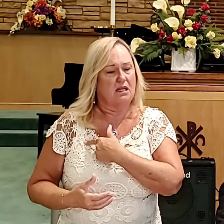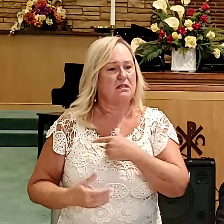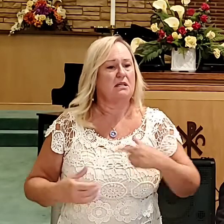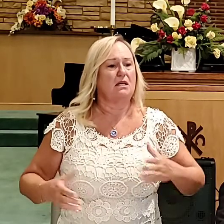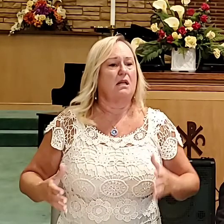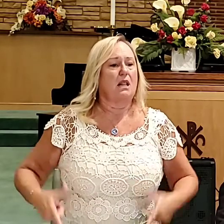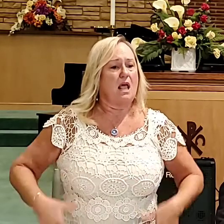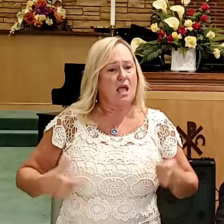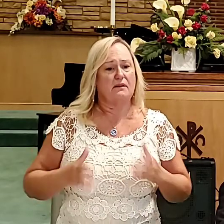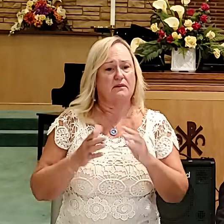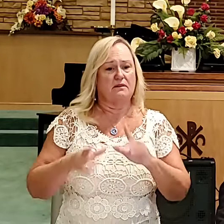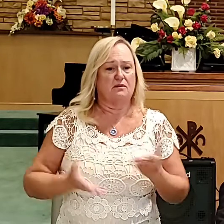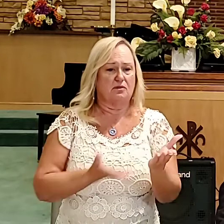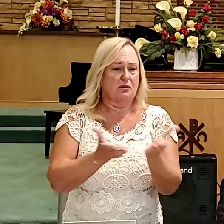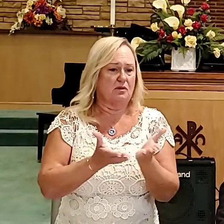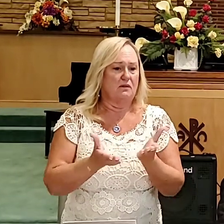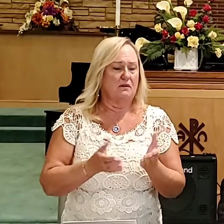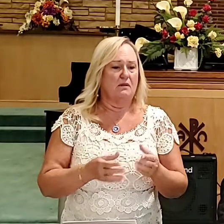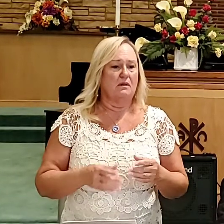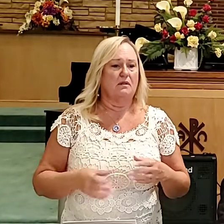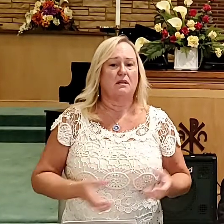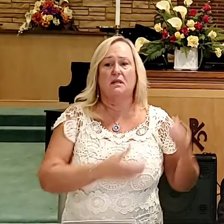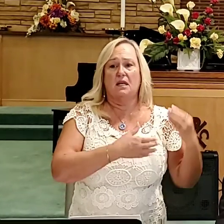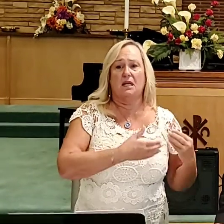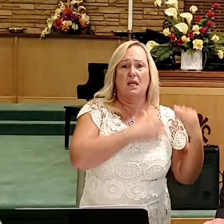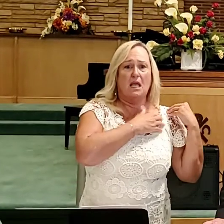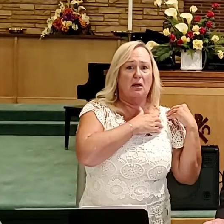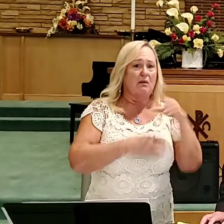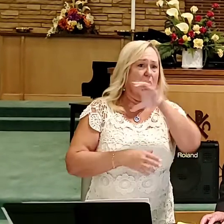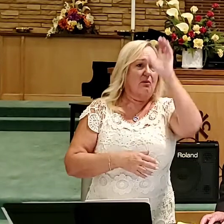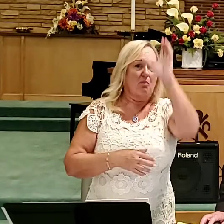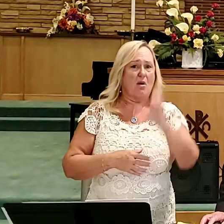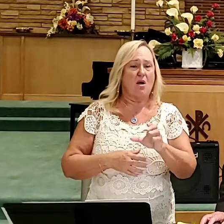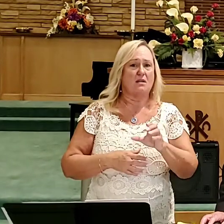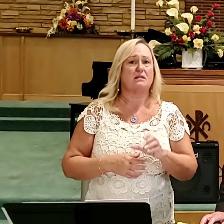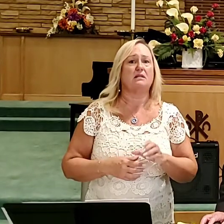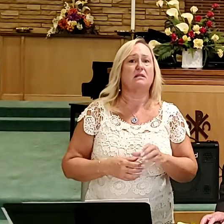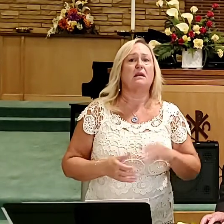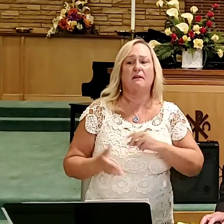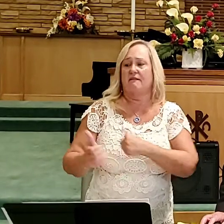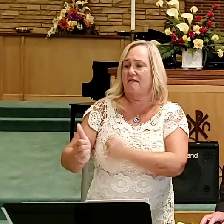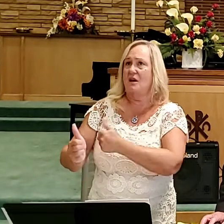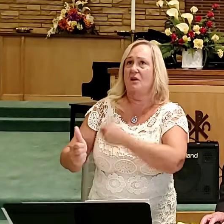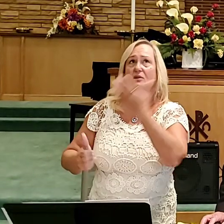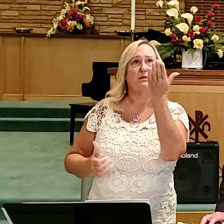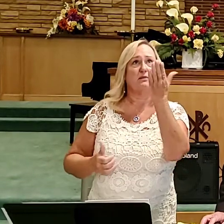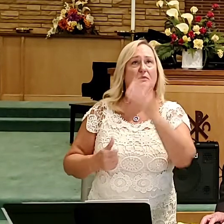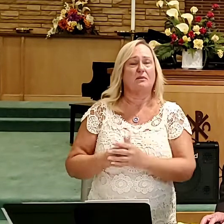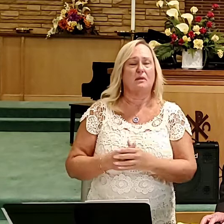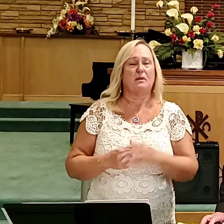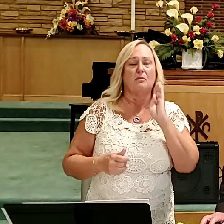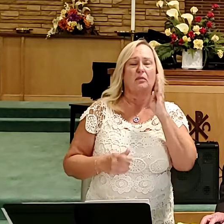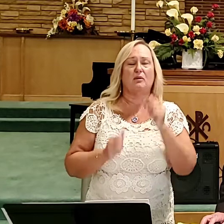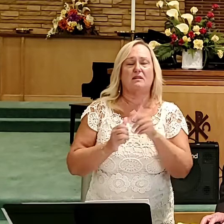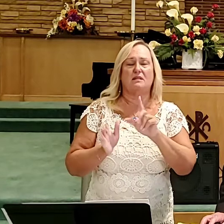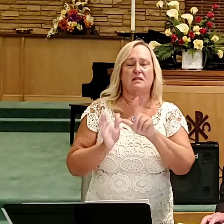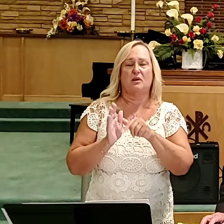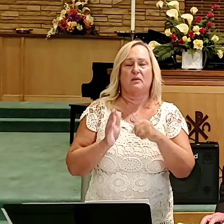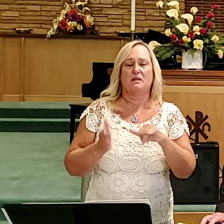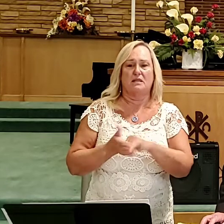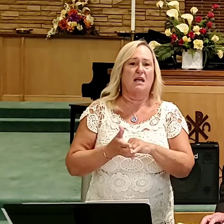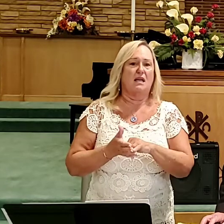serve, to carry crosses, and to follow you. Be with us in these moments